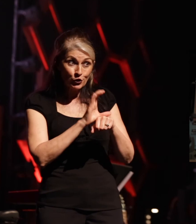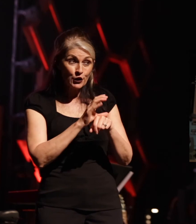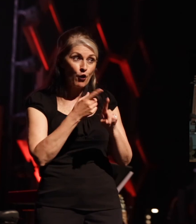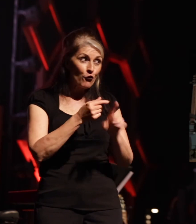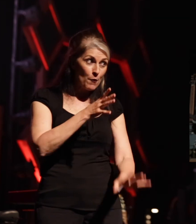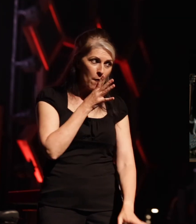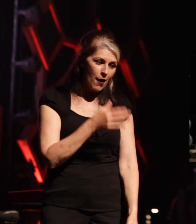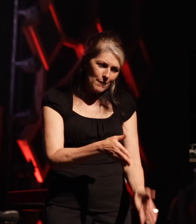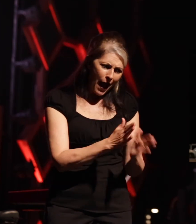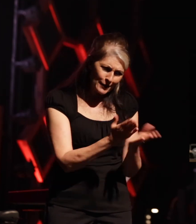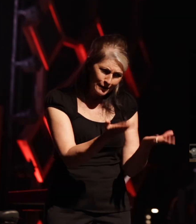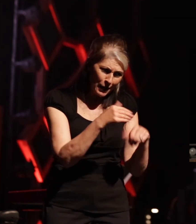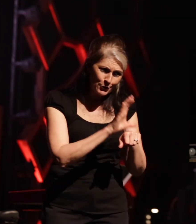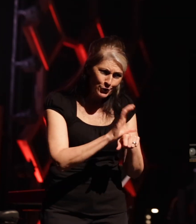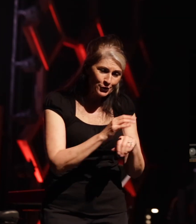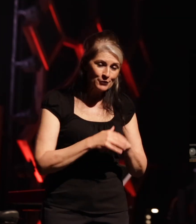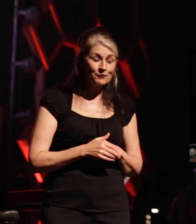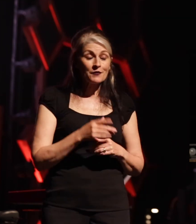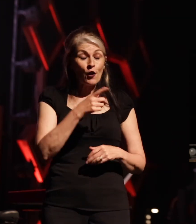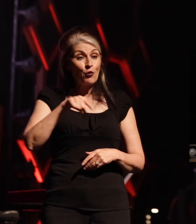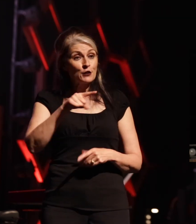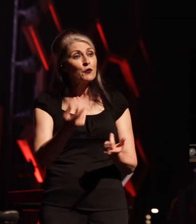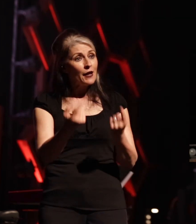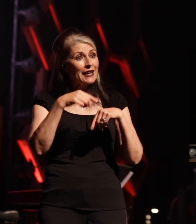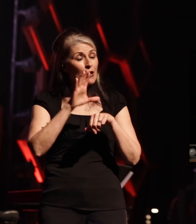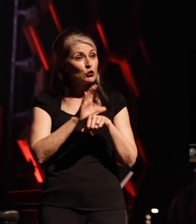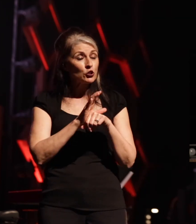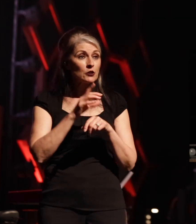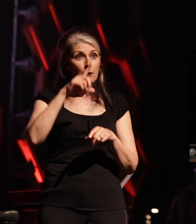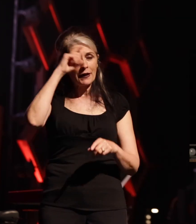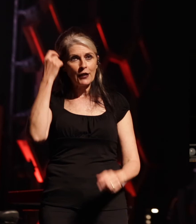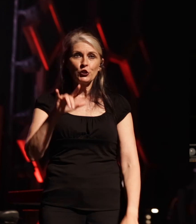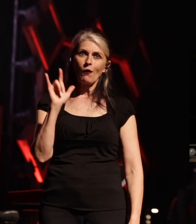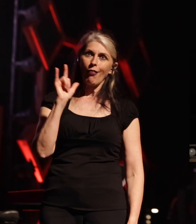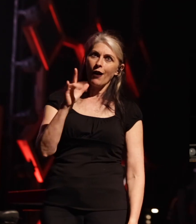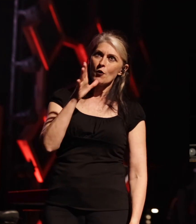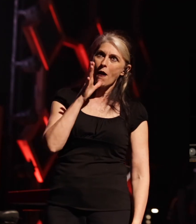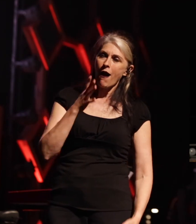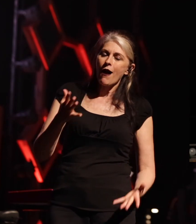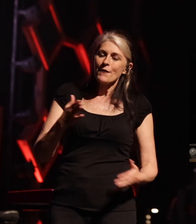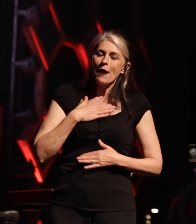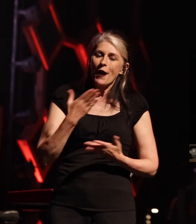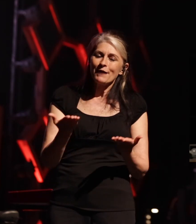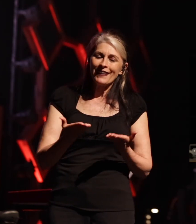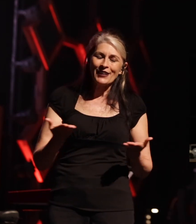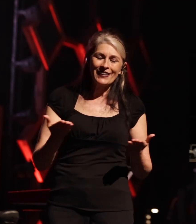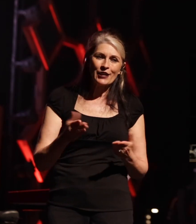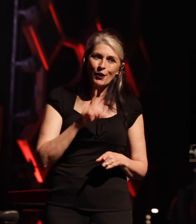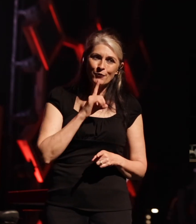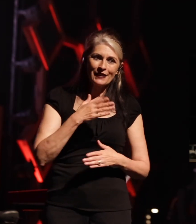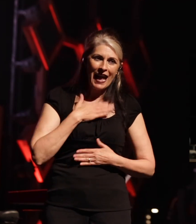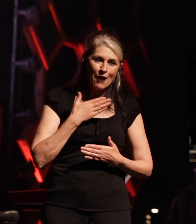for those of you who came to church just because you love your mom so much, I'm so glad that you came, really am. But know this, wherever you're at in your